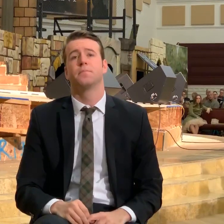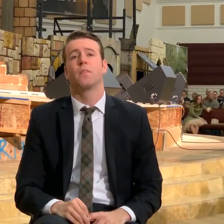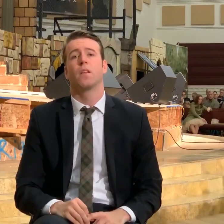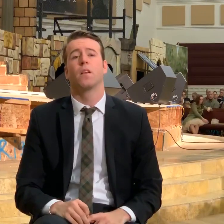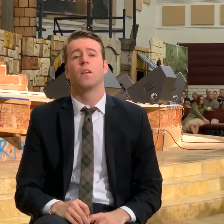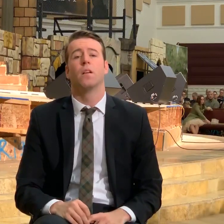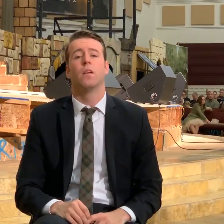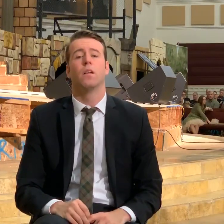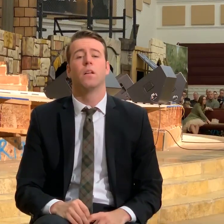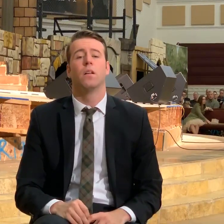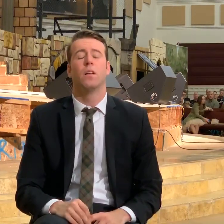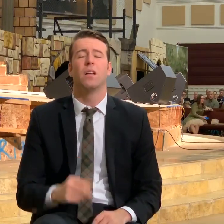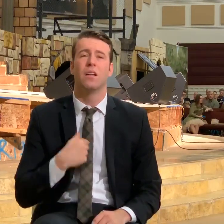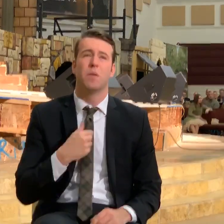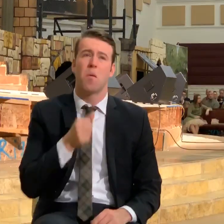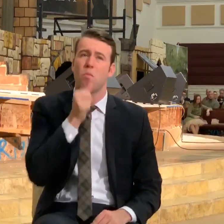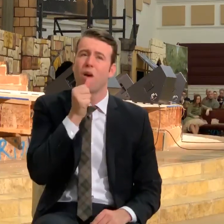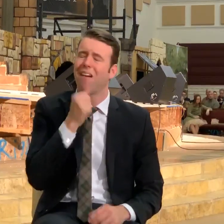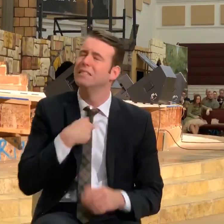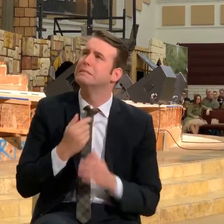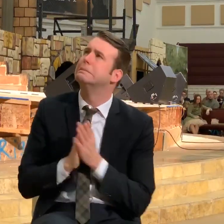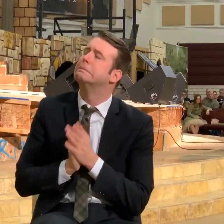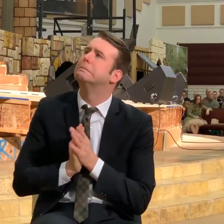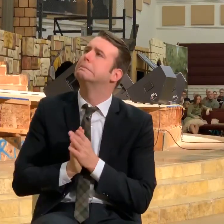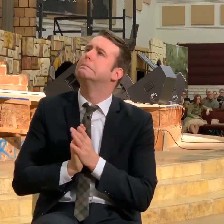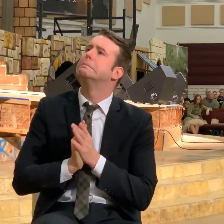He said, my prayer returned into my own bosom.